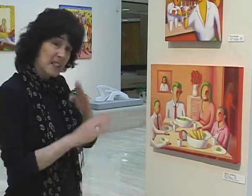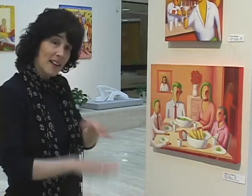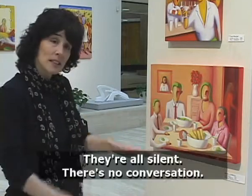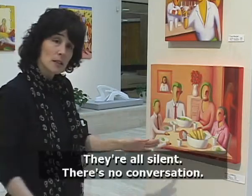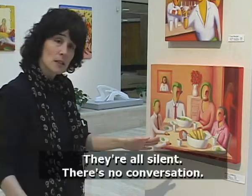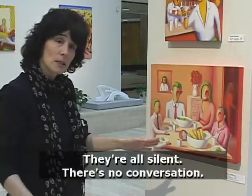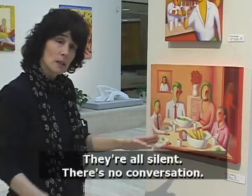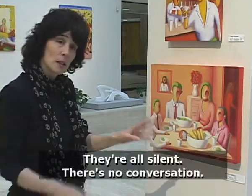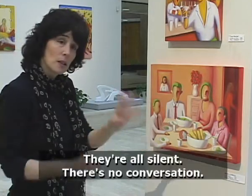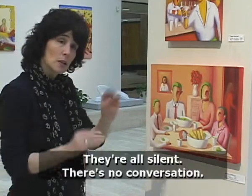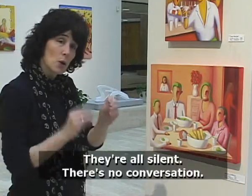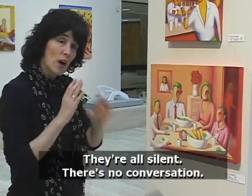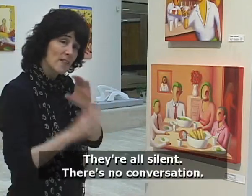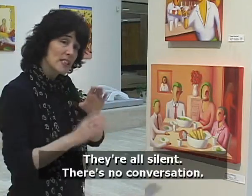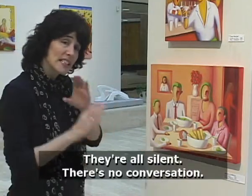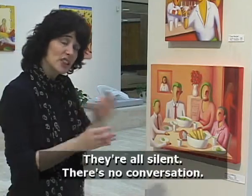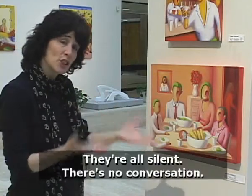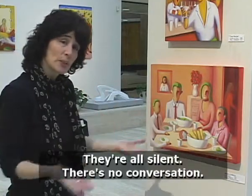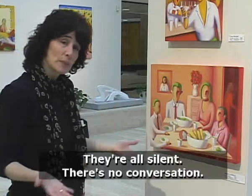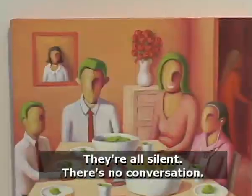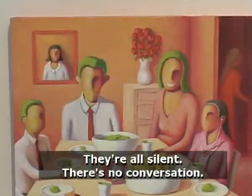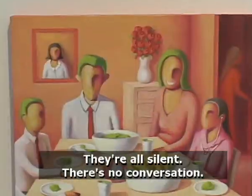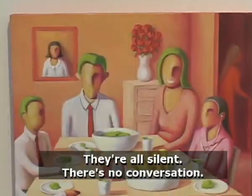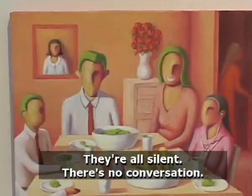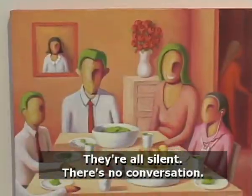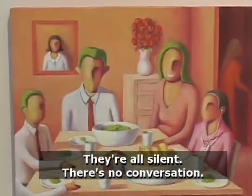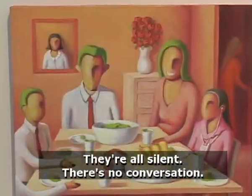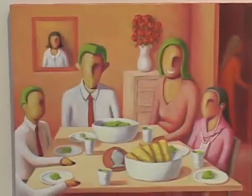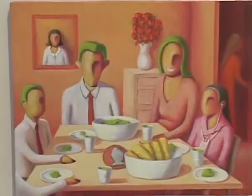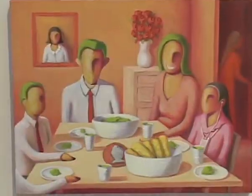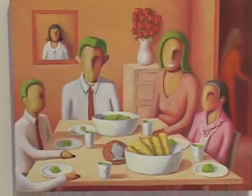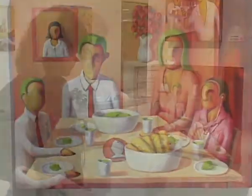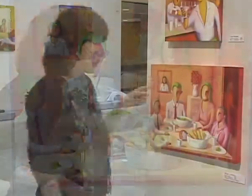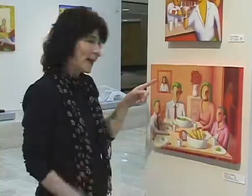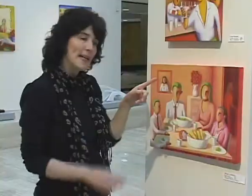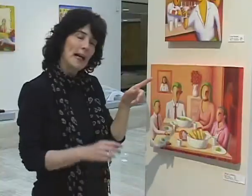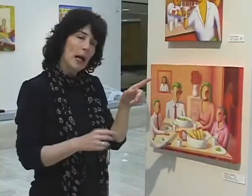They're all silent. There's no conversation.